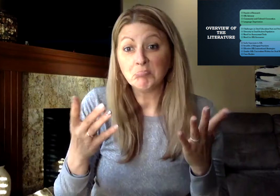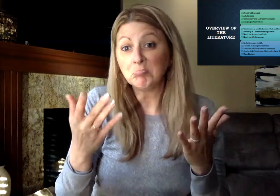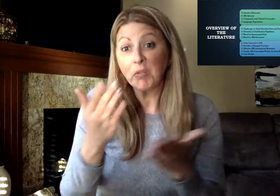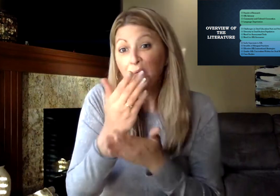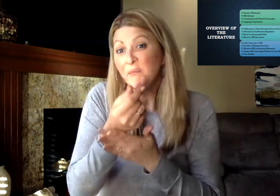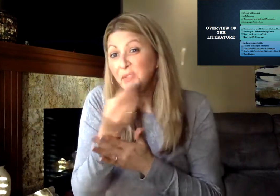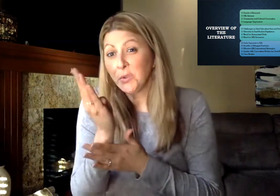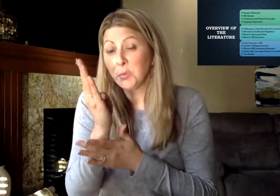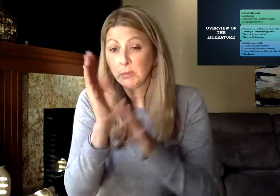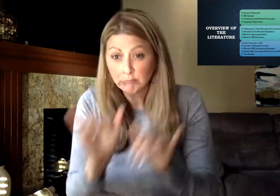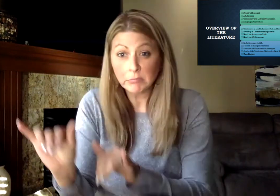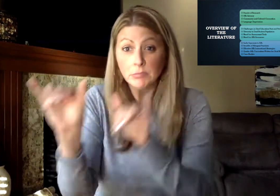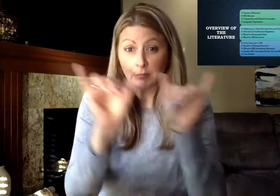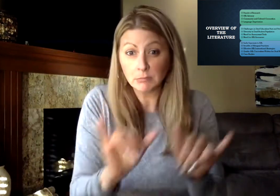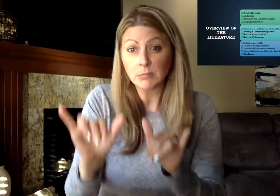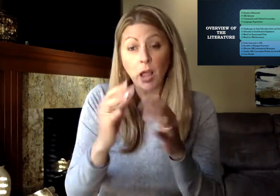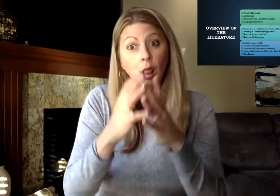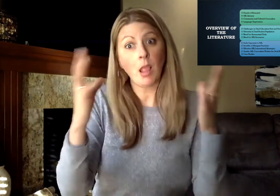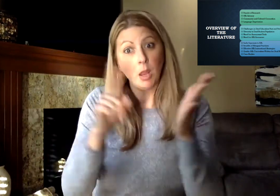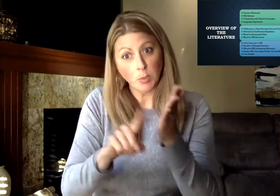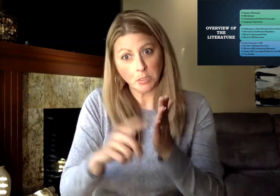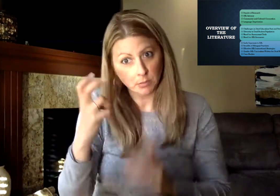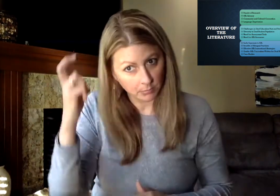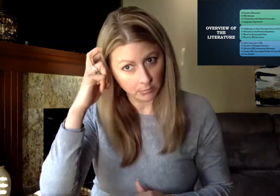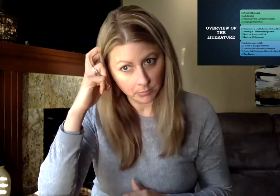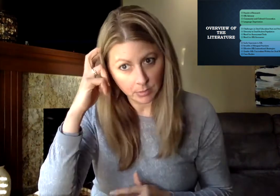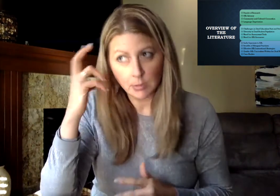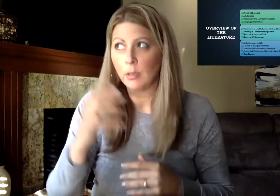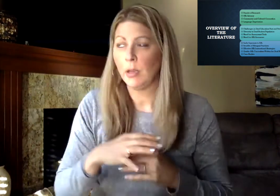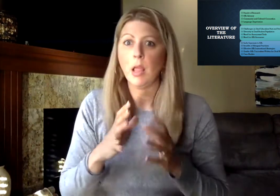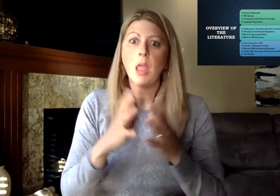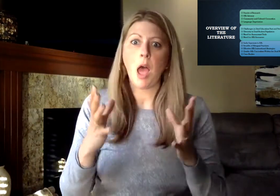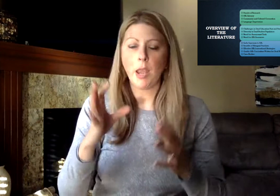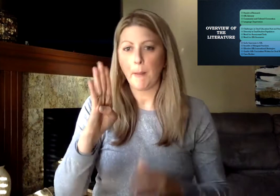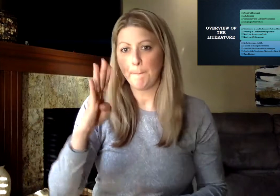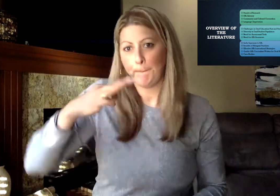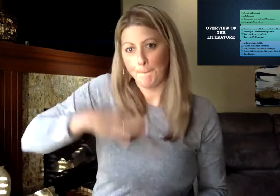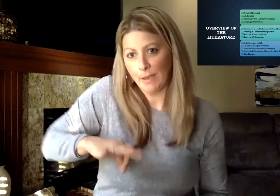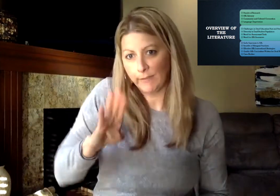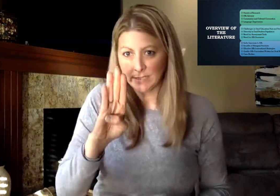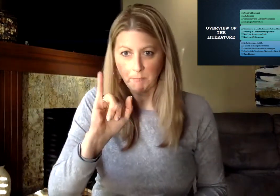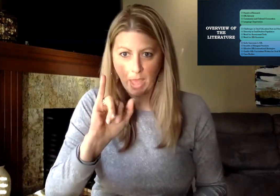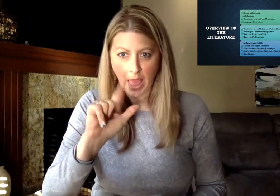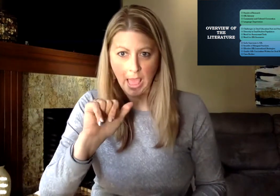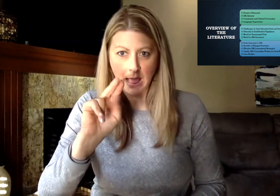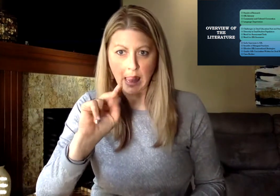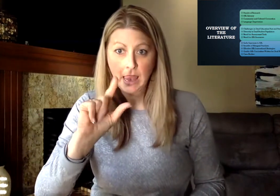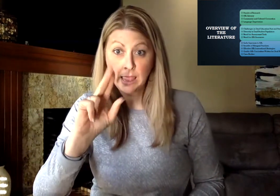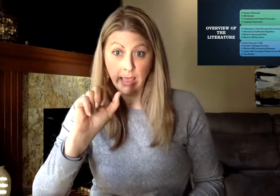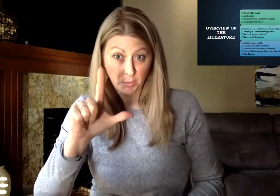But there was a few similarities. A lot of research about cochlear implants and the benefits